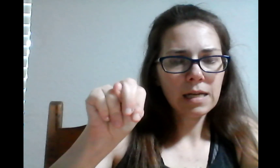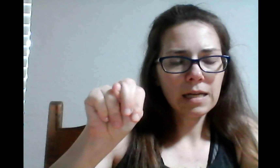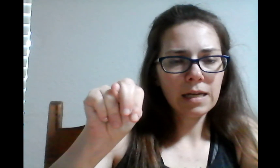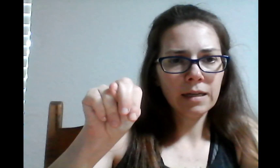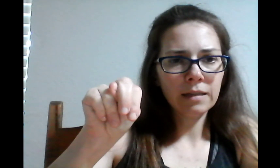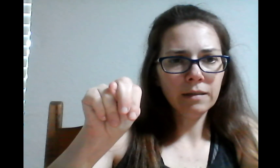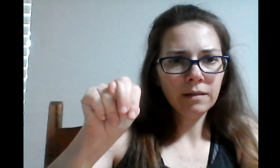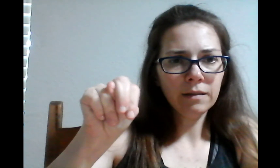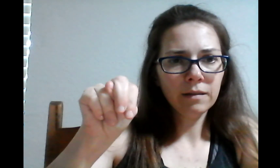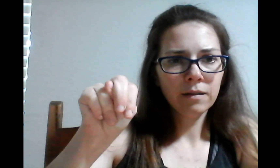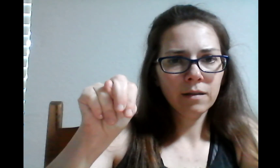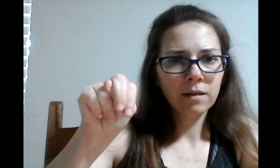N,